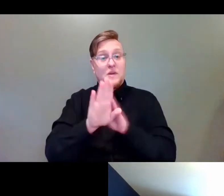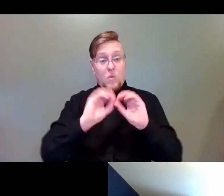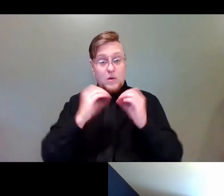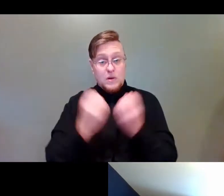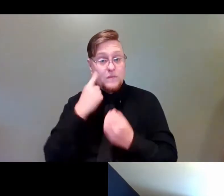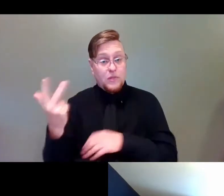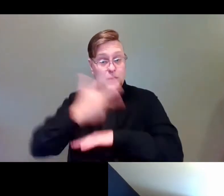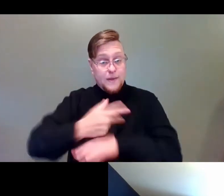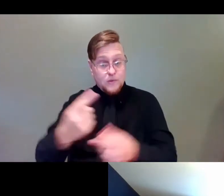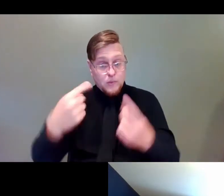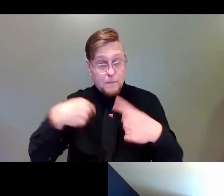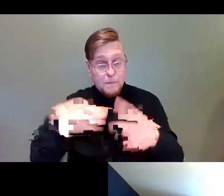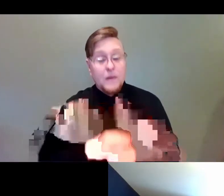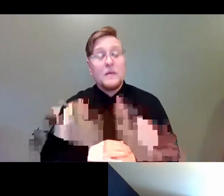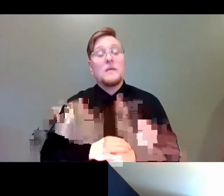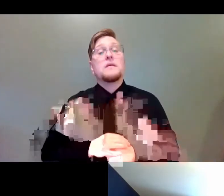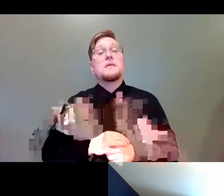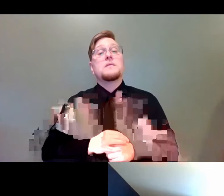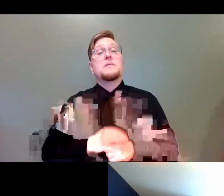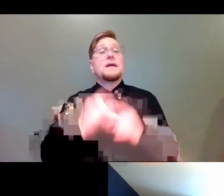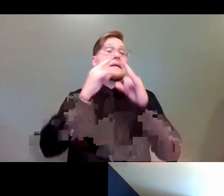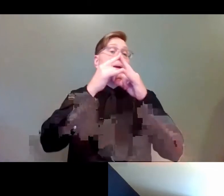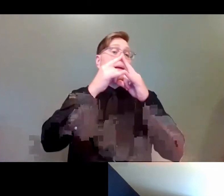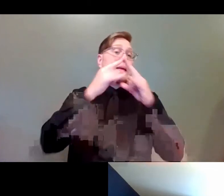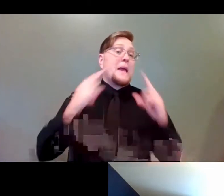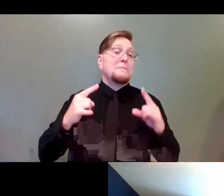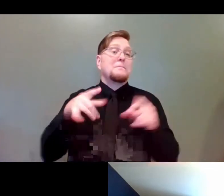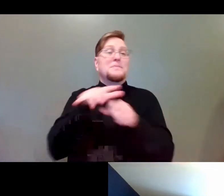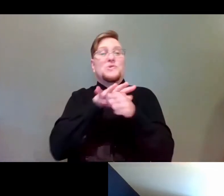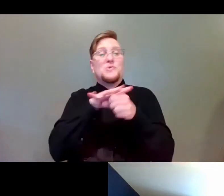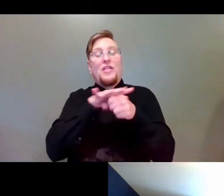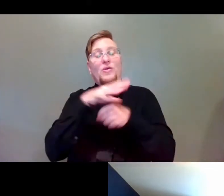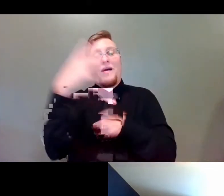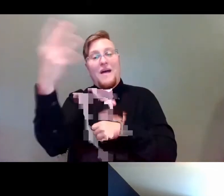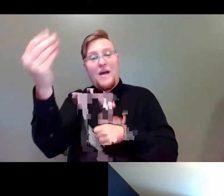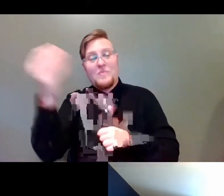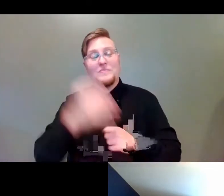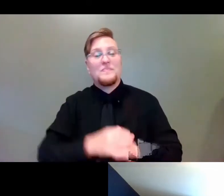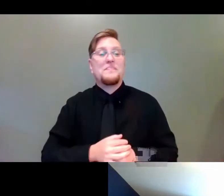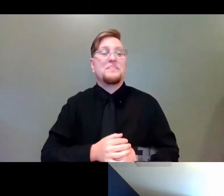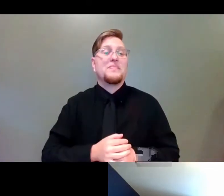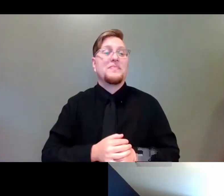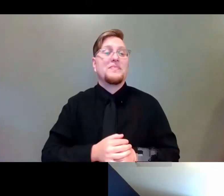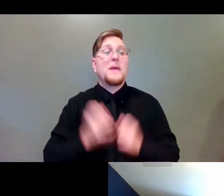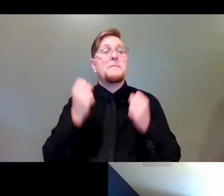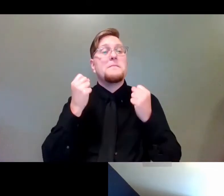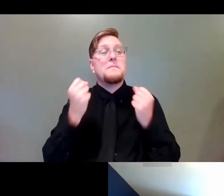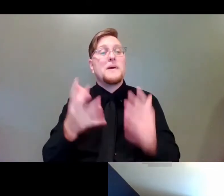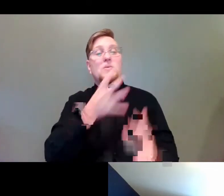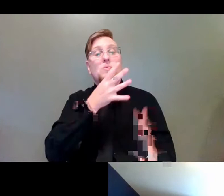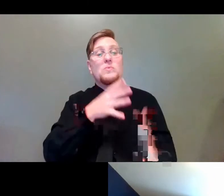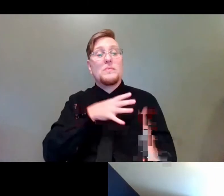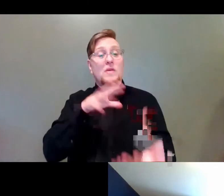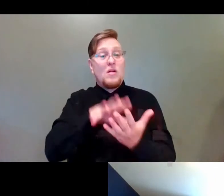3 days, and we're out camping together with them. And for many women, they are learning about the